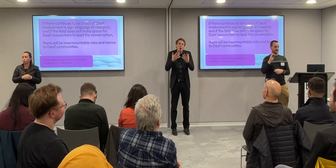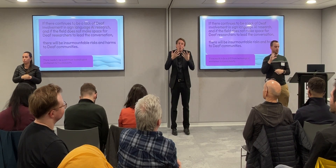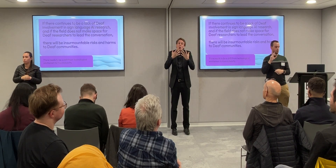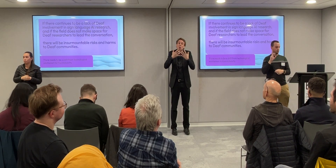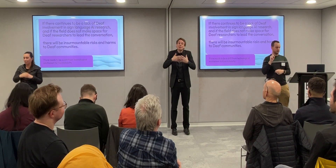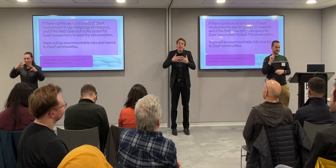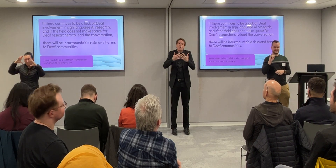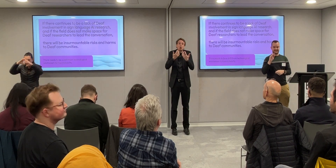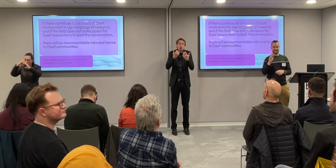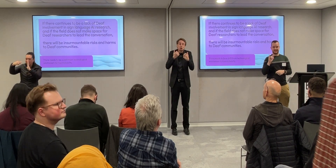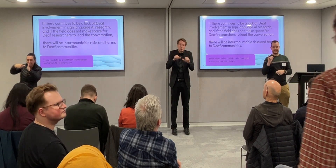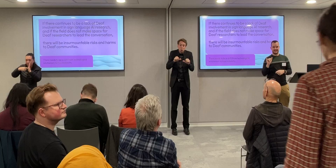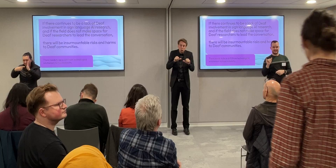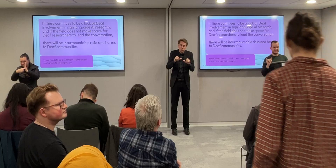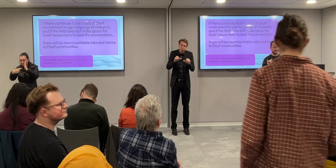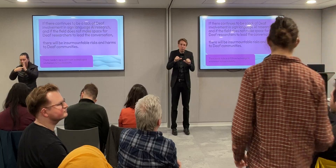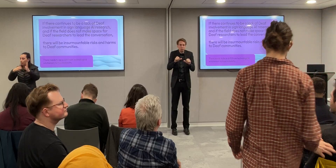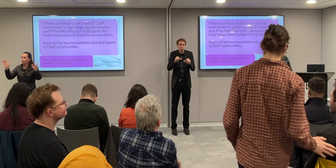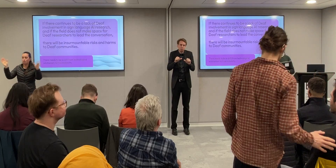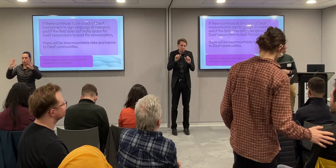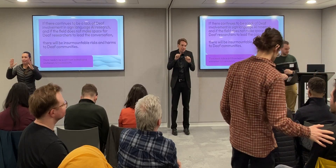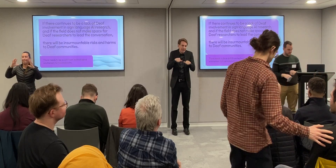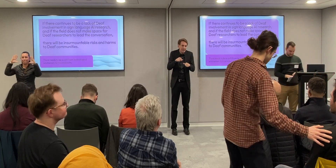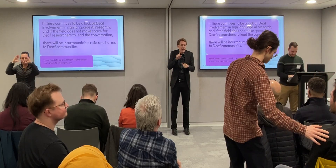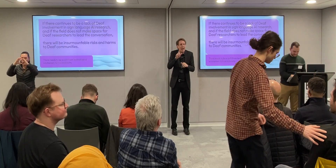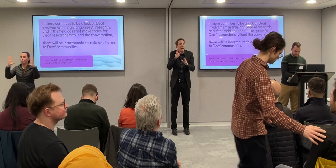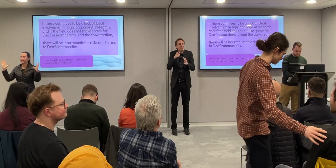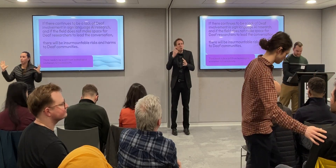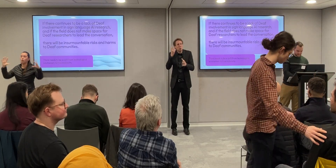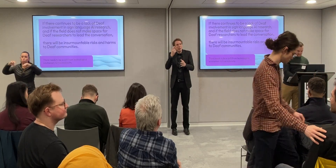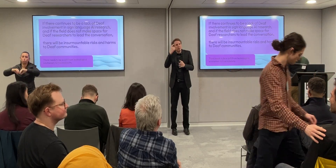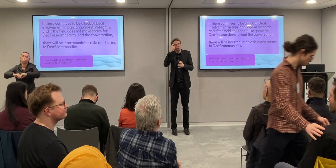focusing on that and focus more on inclusivity.